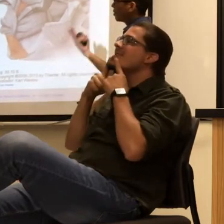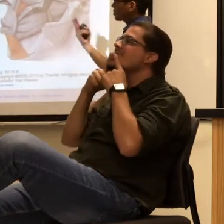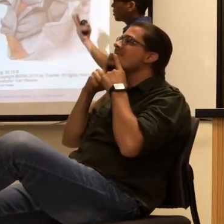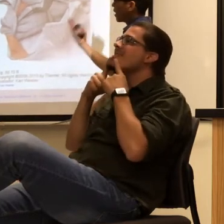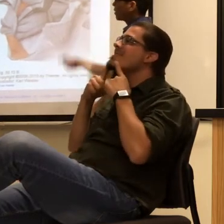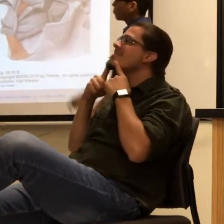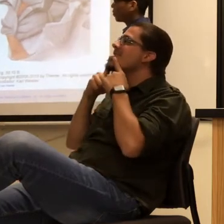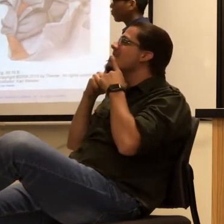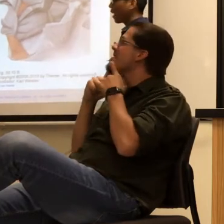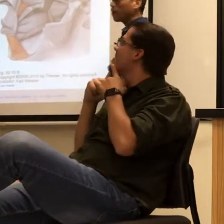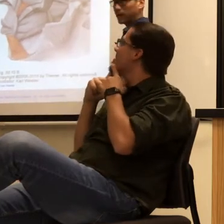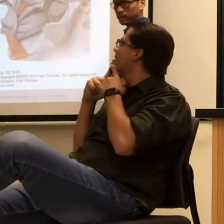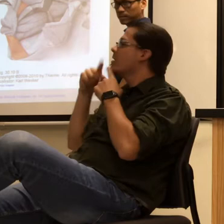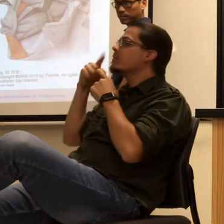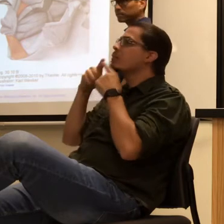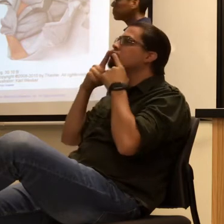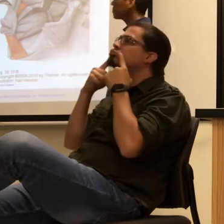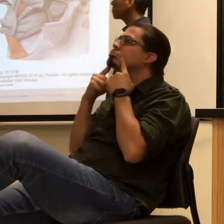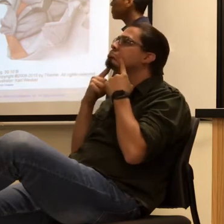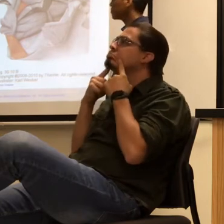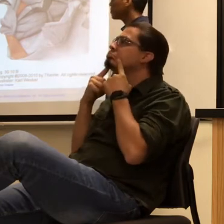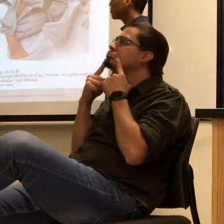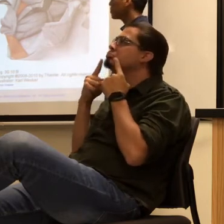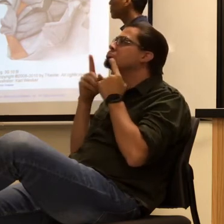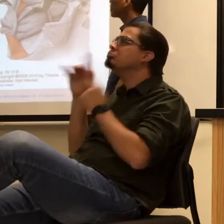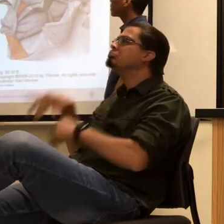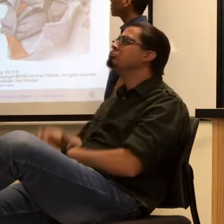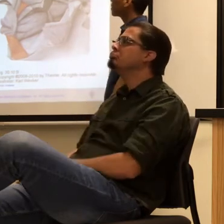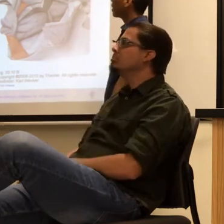basically, it looks like you're frowning.